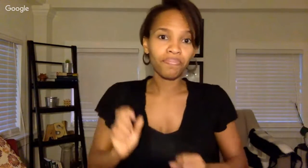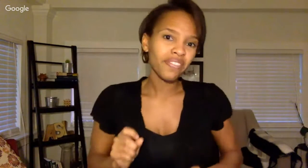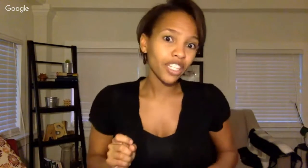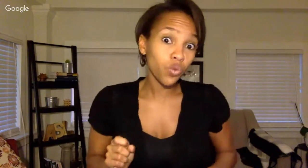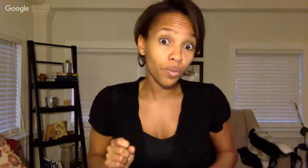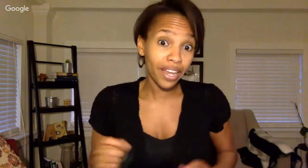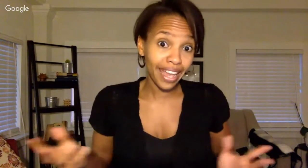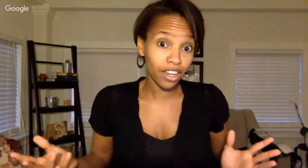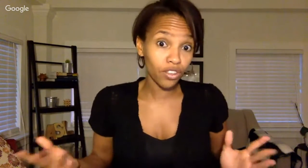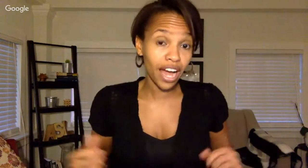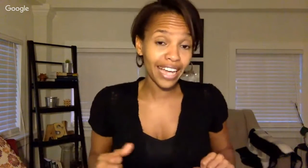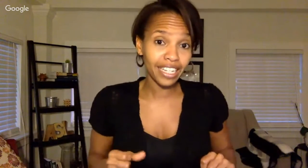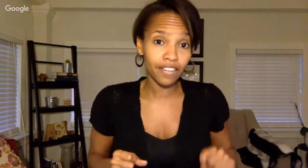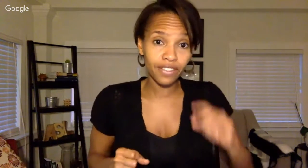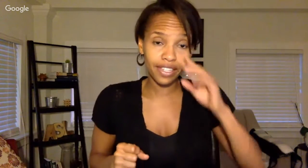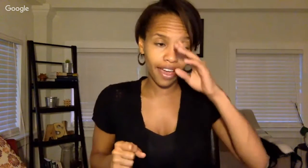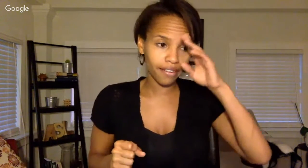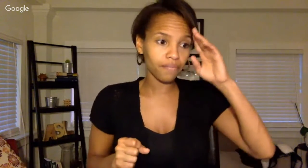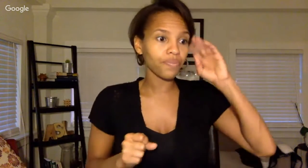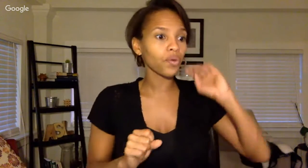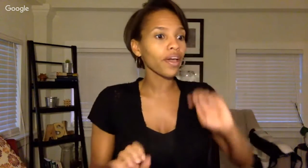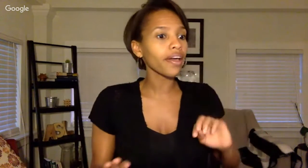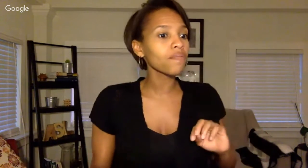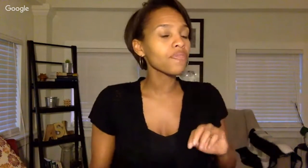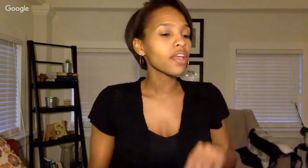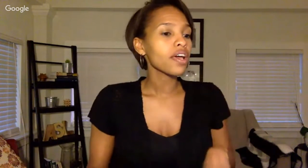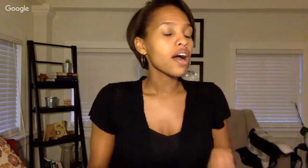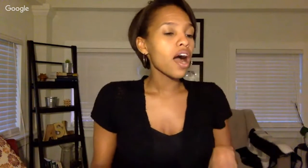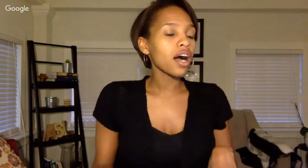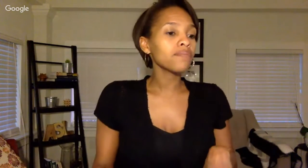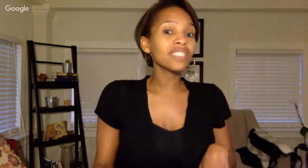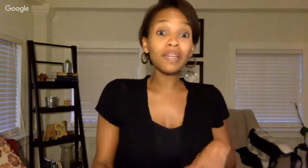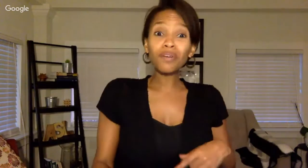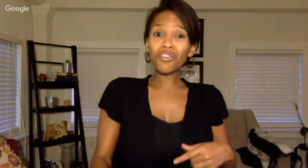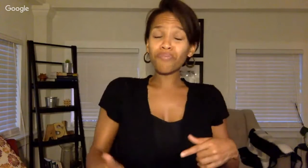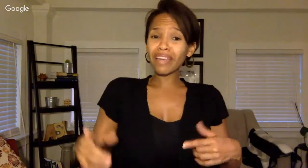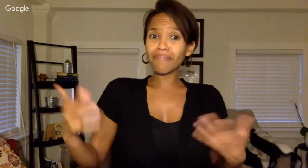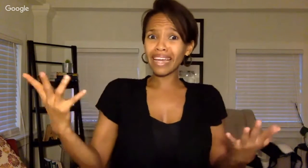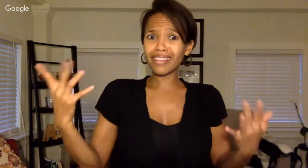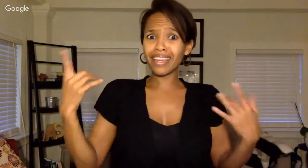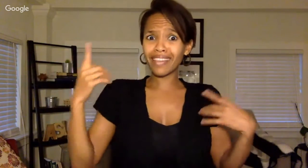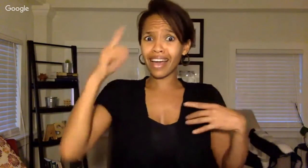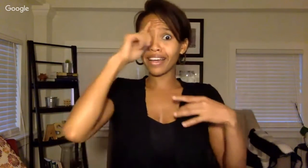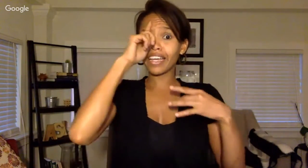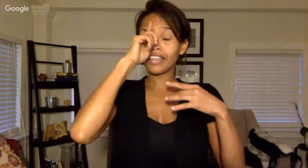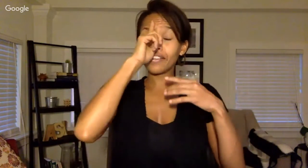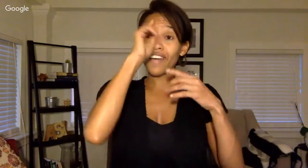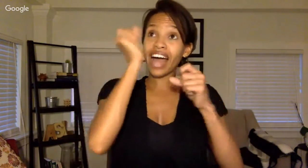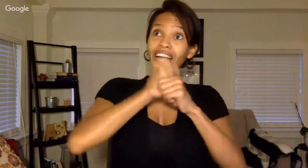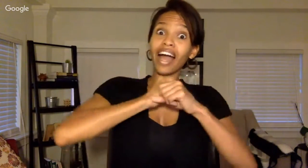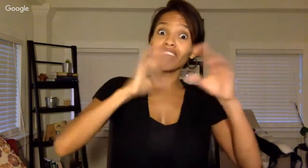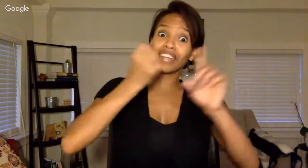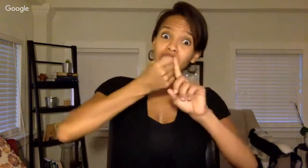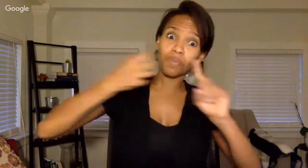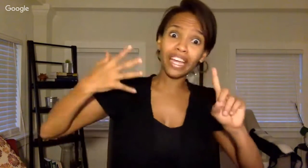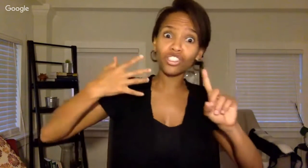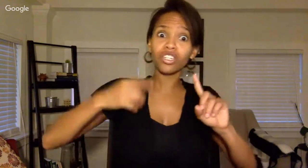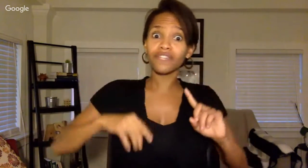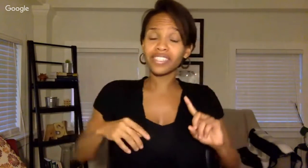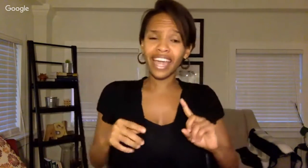that's one way to handle the idea of scan, okay? Some people might think that that kind of expansion of scan is